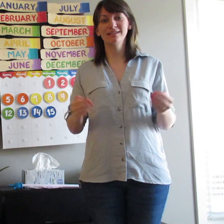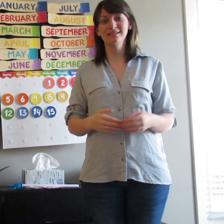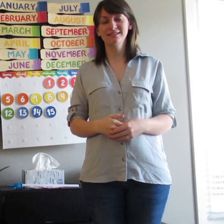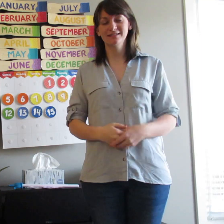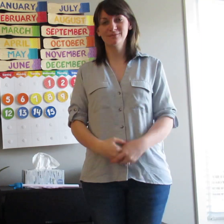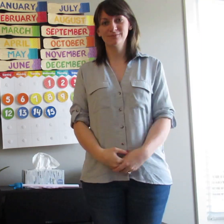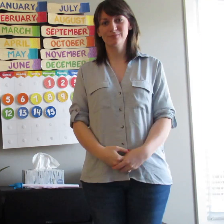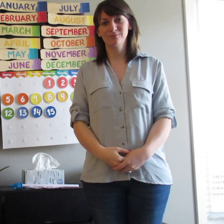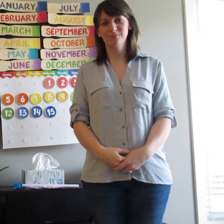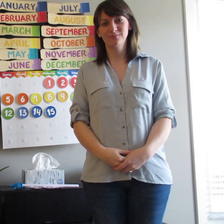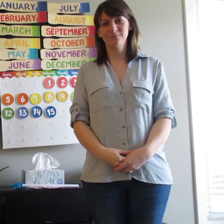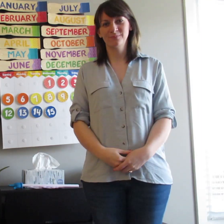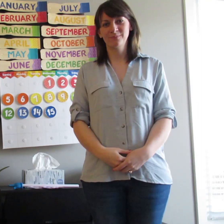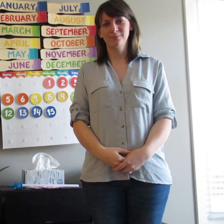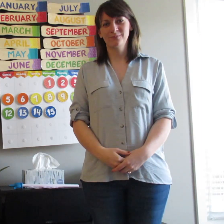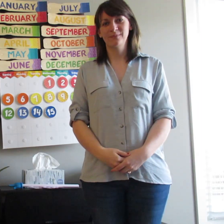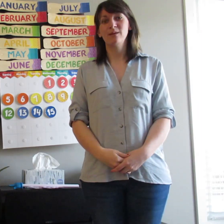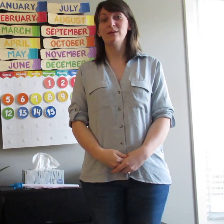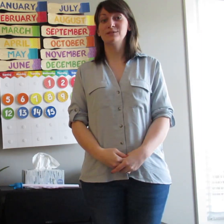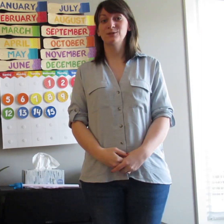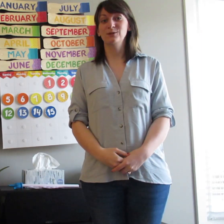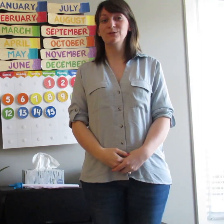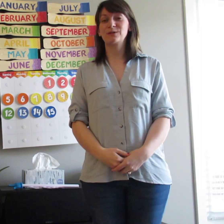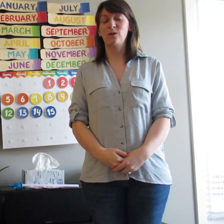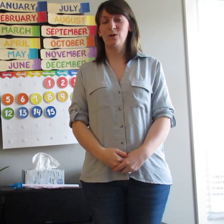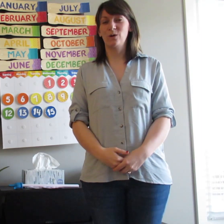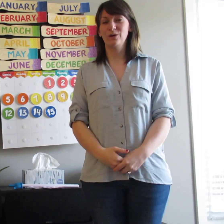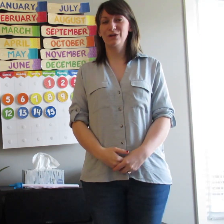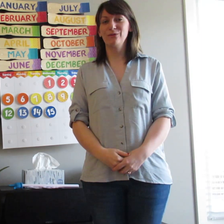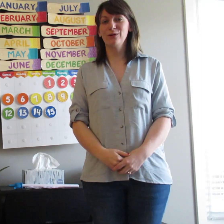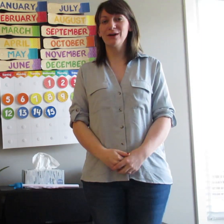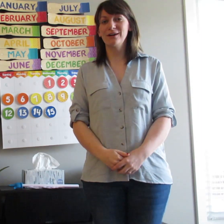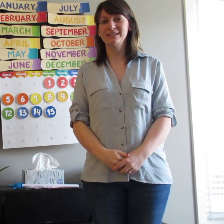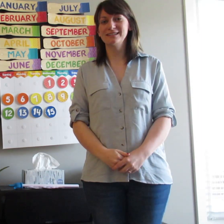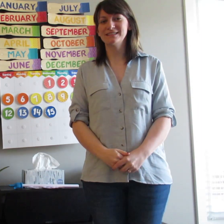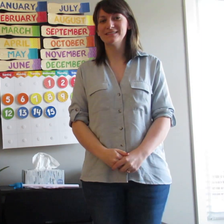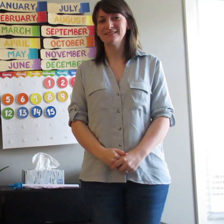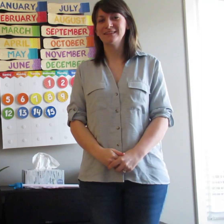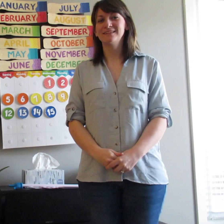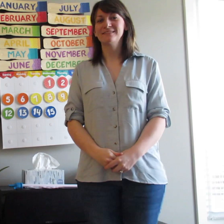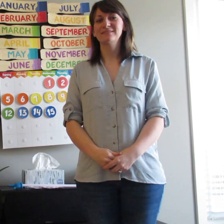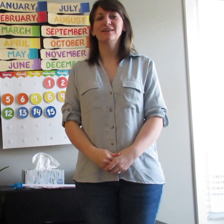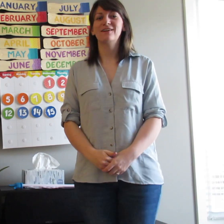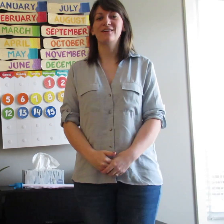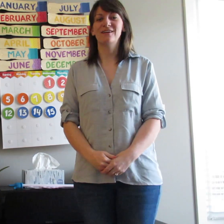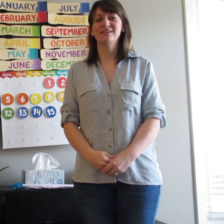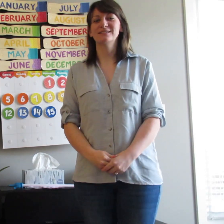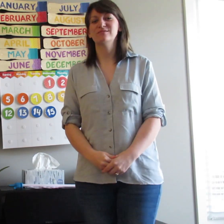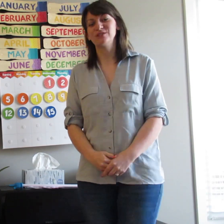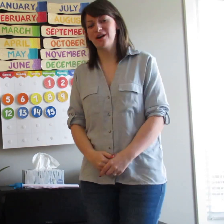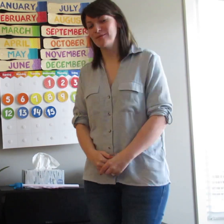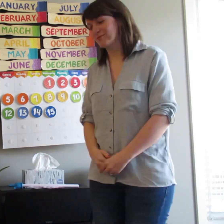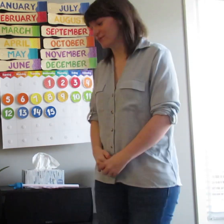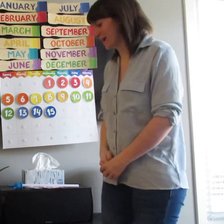is... Make sure you use all your words. Awesome job,